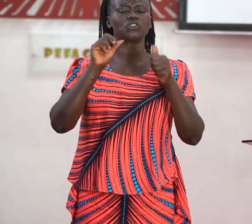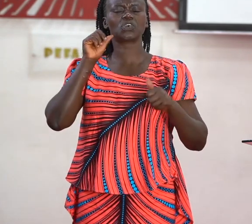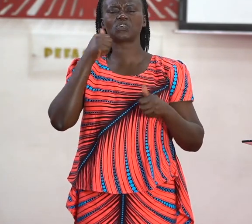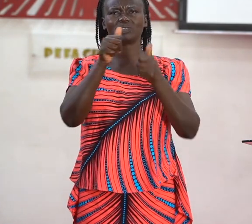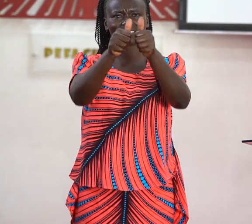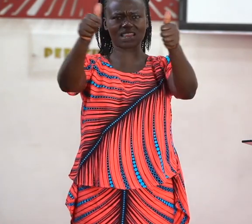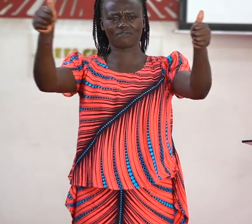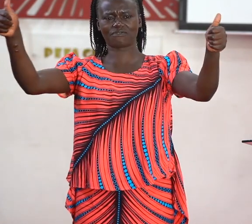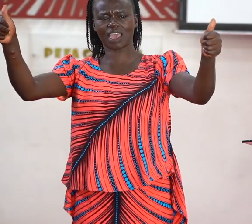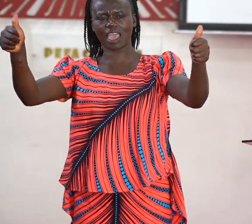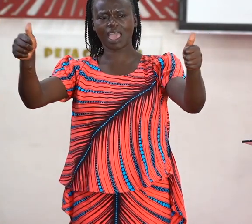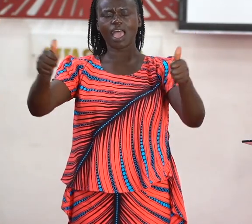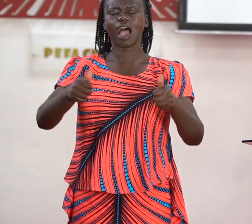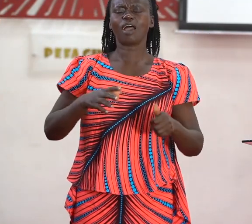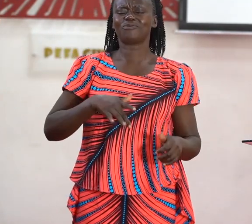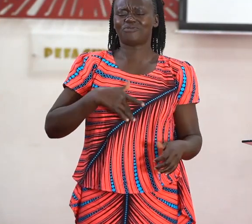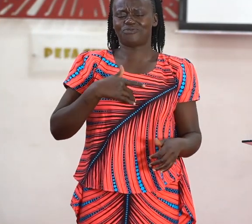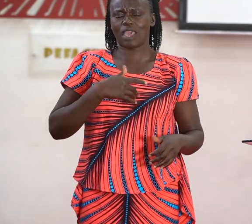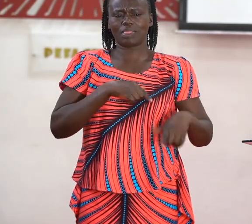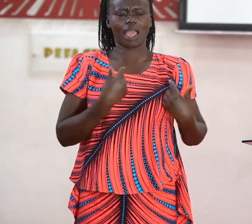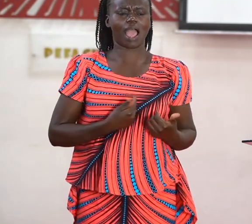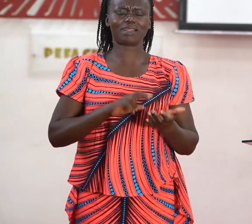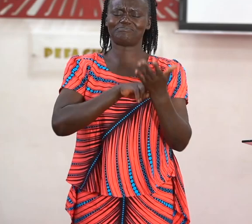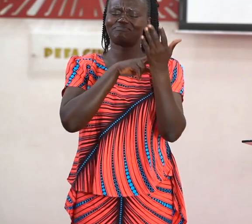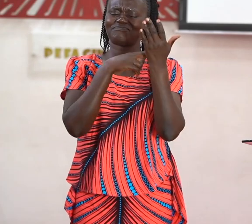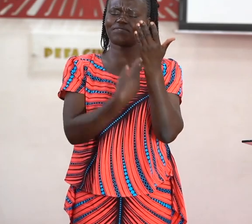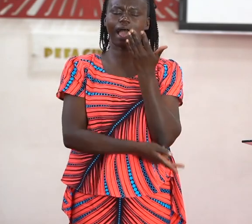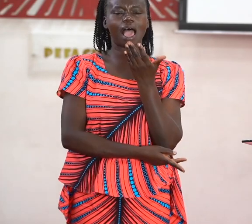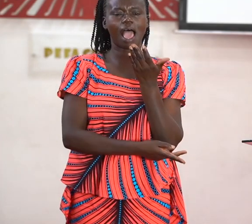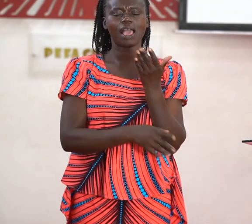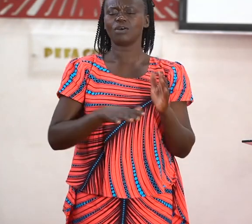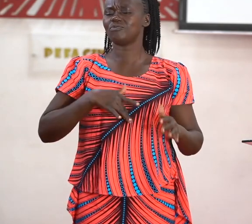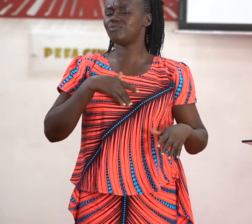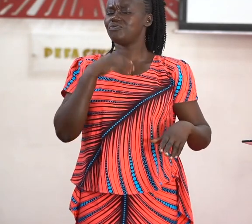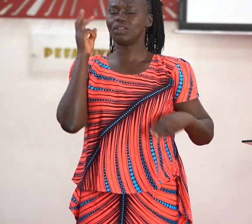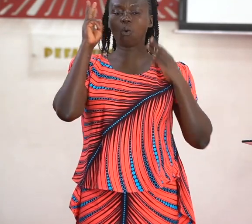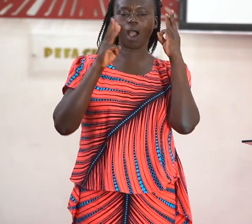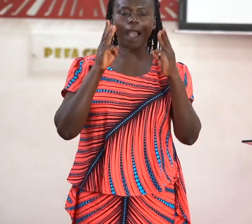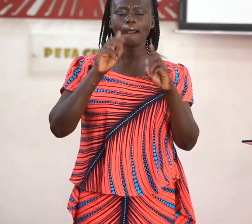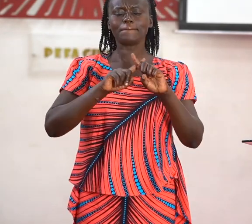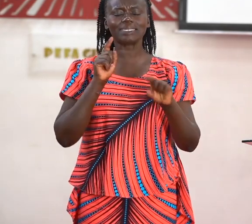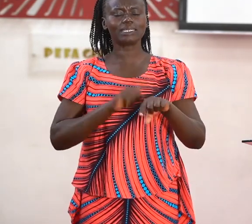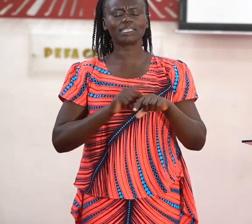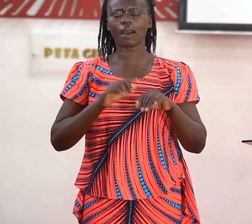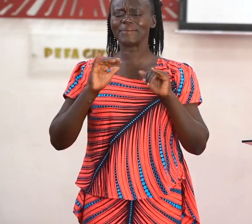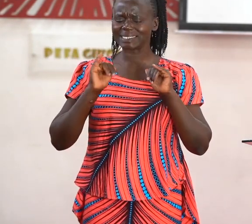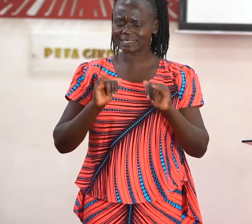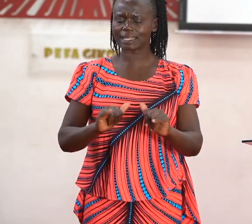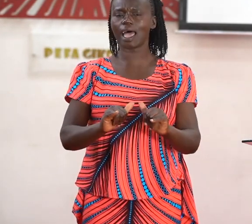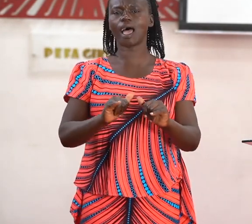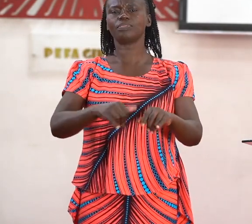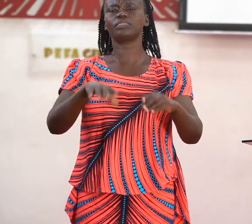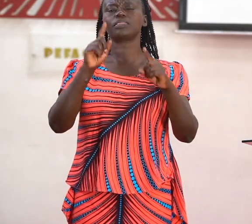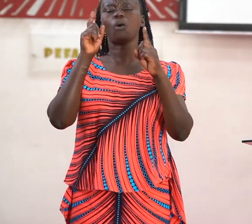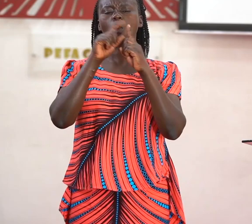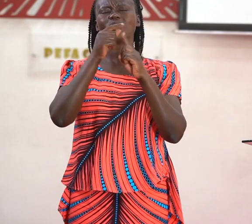is fainting. You feel like you are starting to get worried. But when you stay in the Word of God, when you stay in